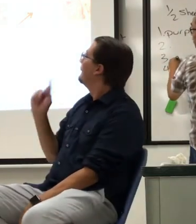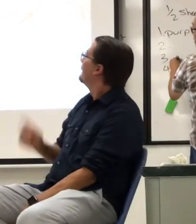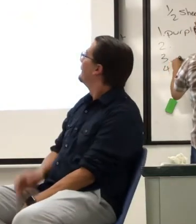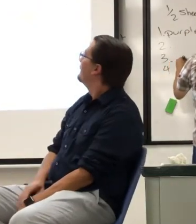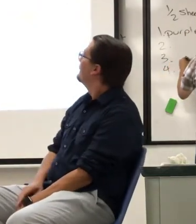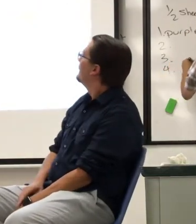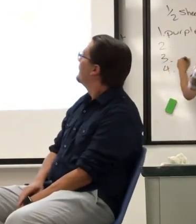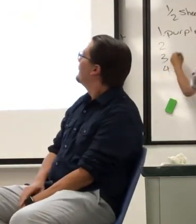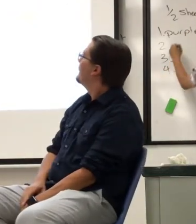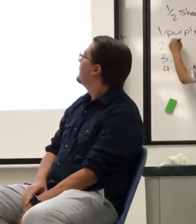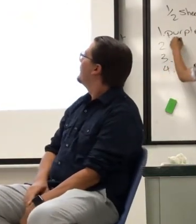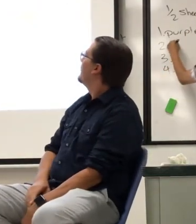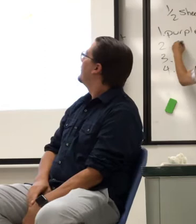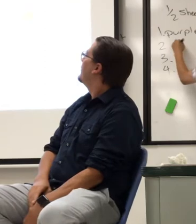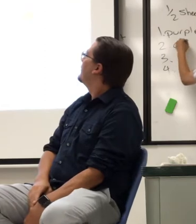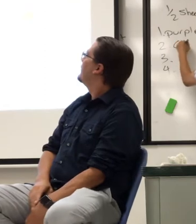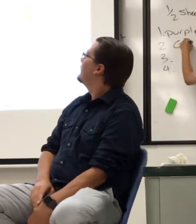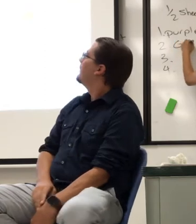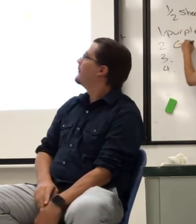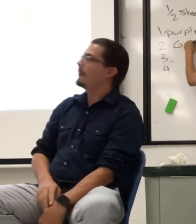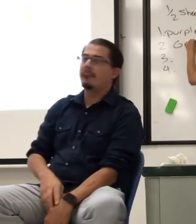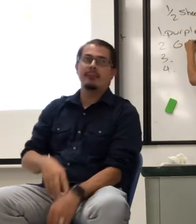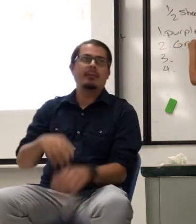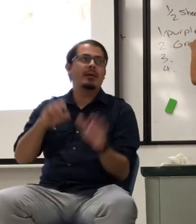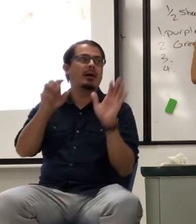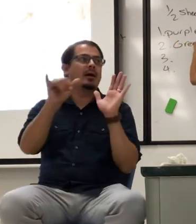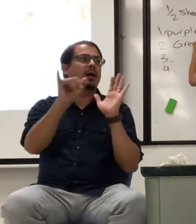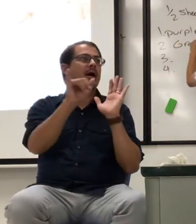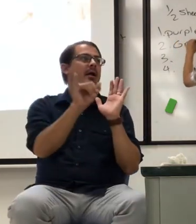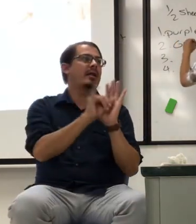Talked about this last time. Identify the green,